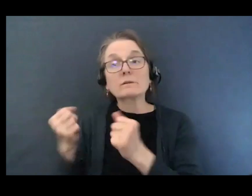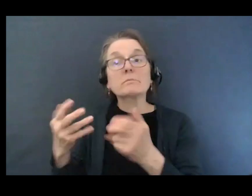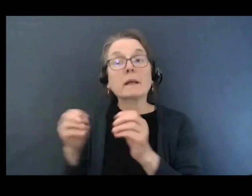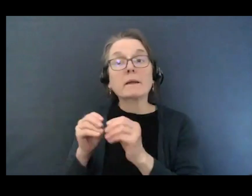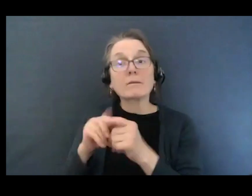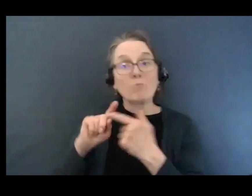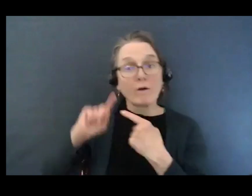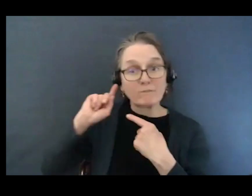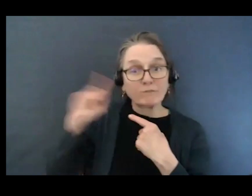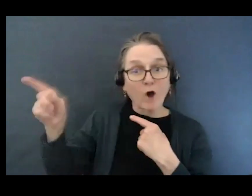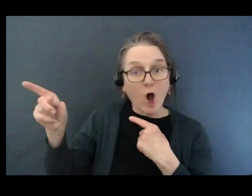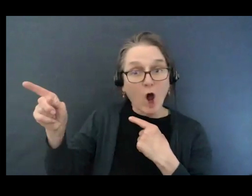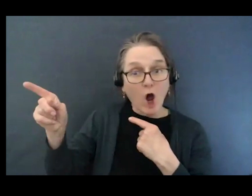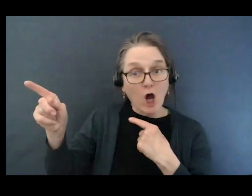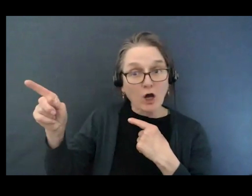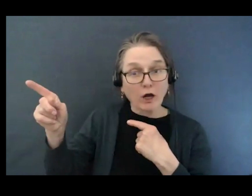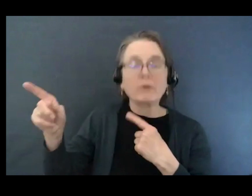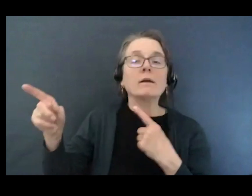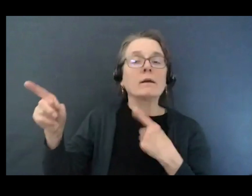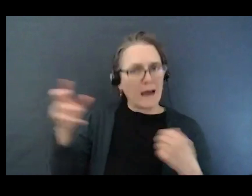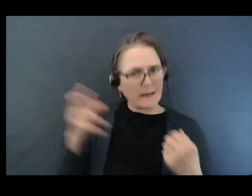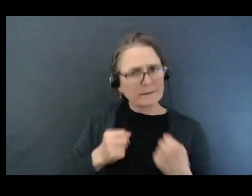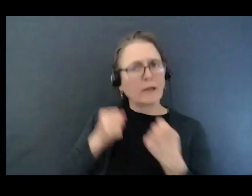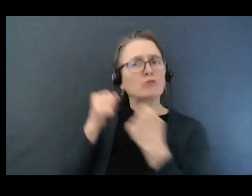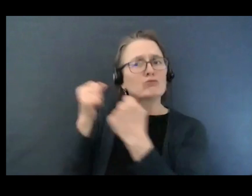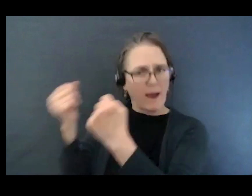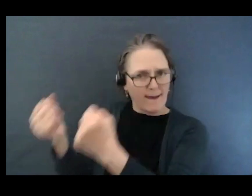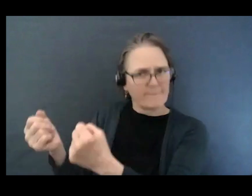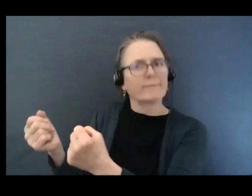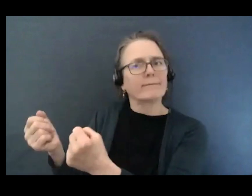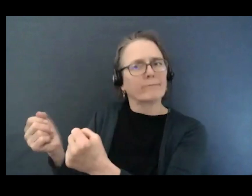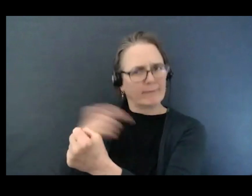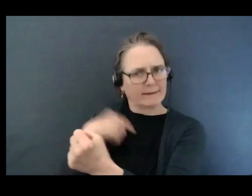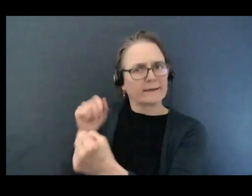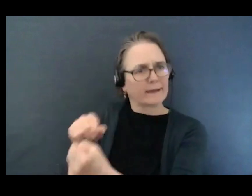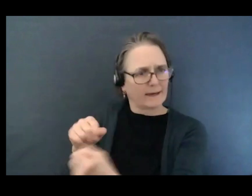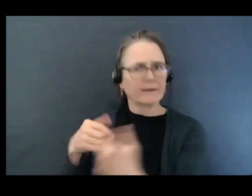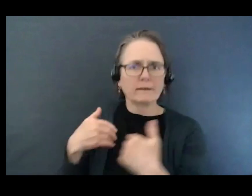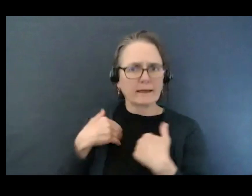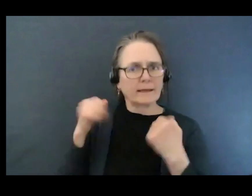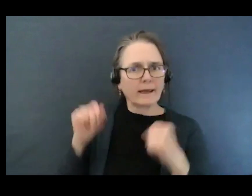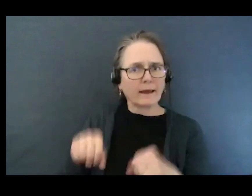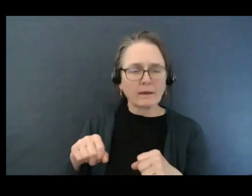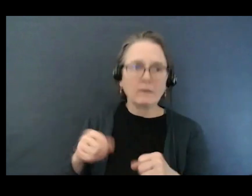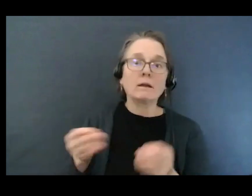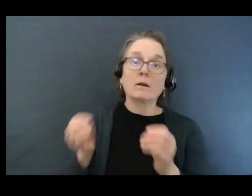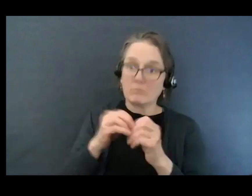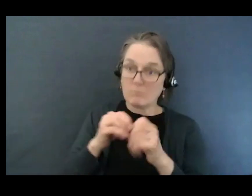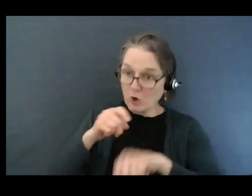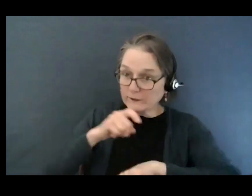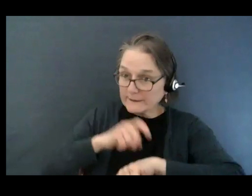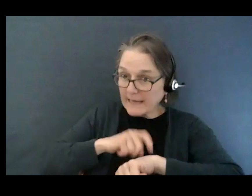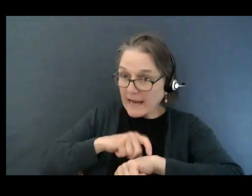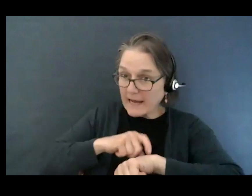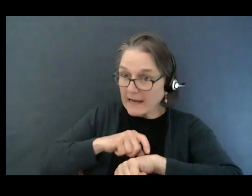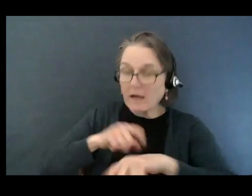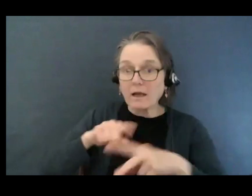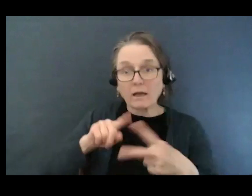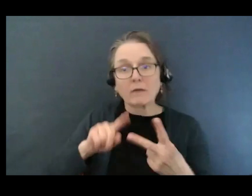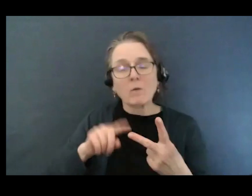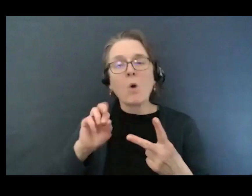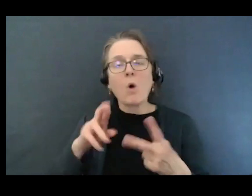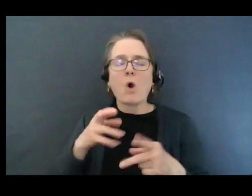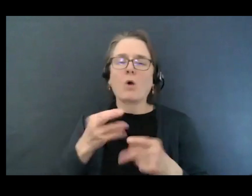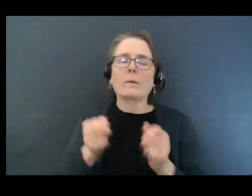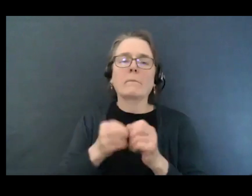that I can best access by driving, and that takes a while or has a high impedance because